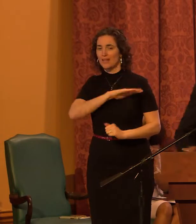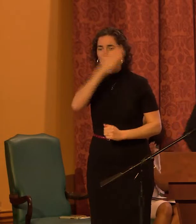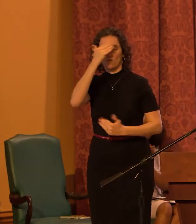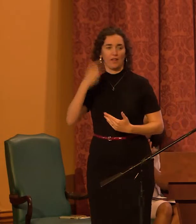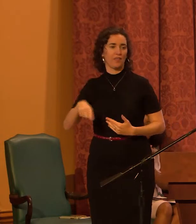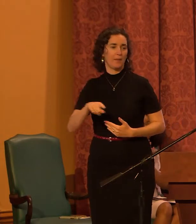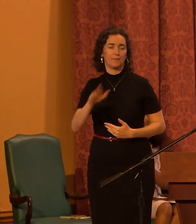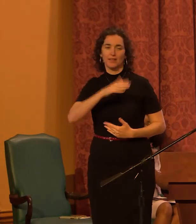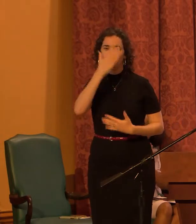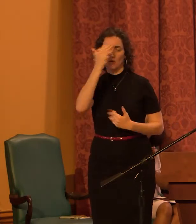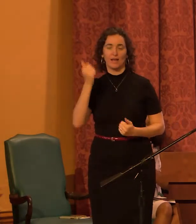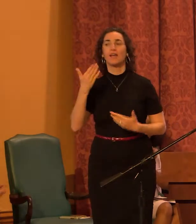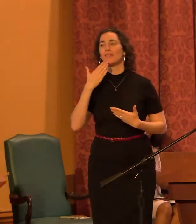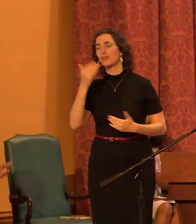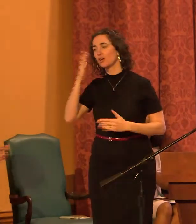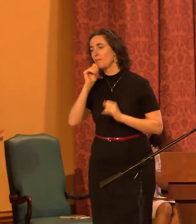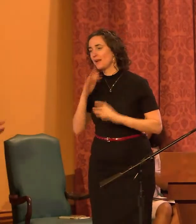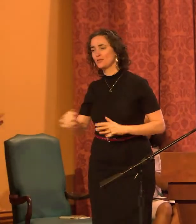bless.